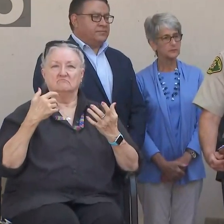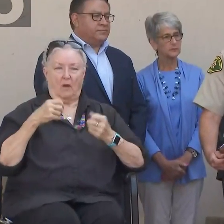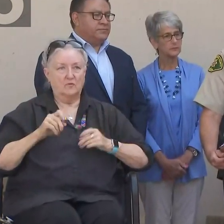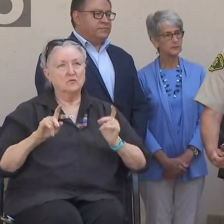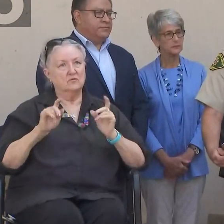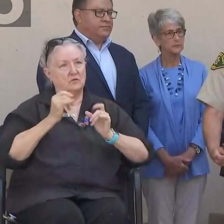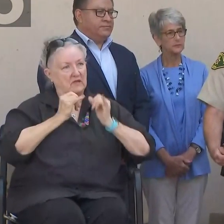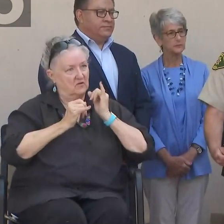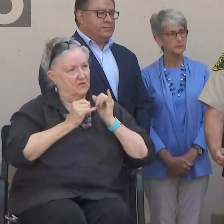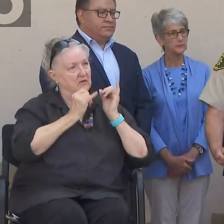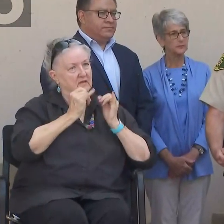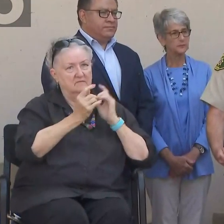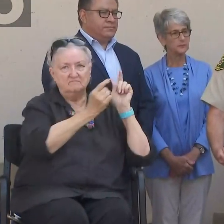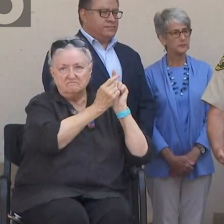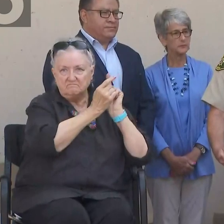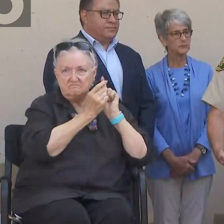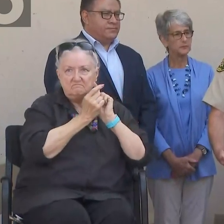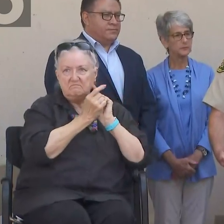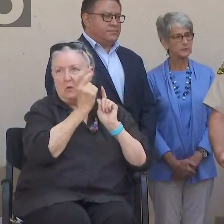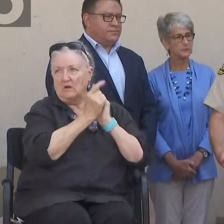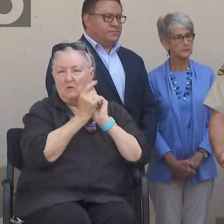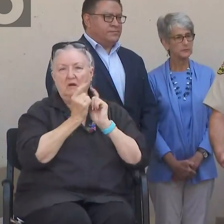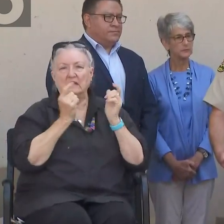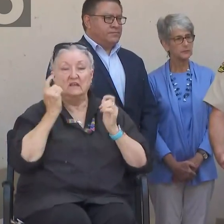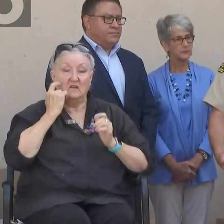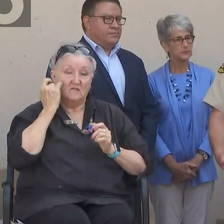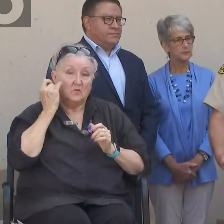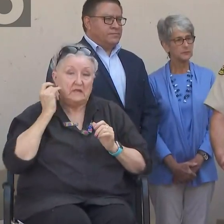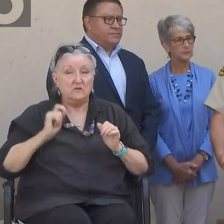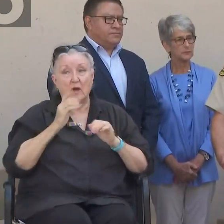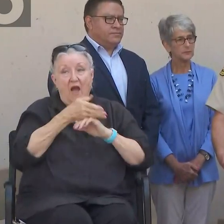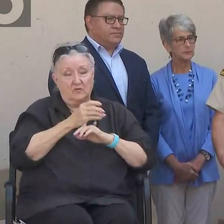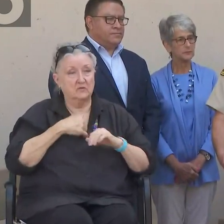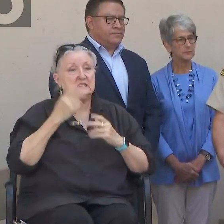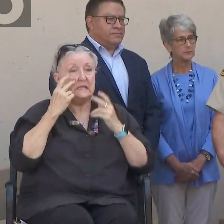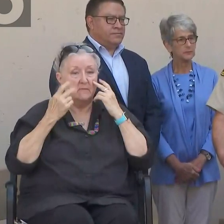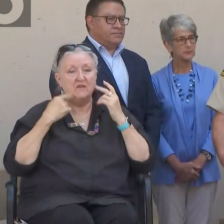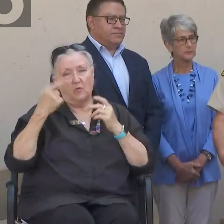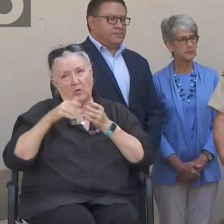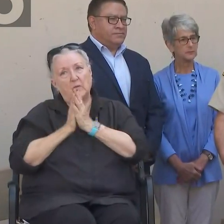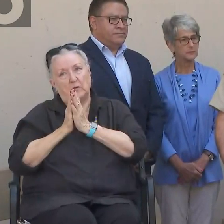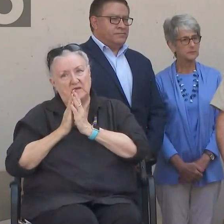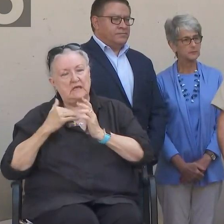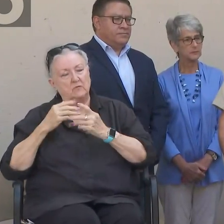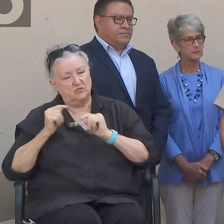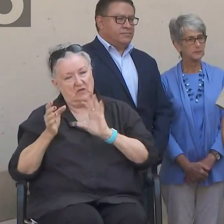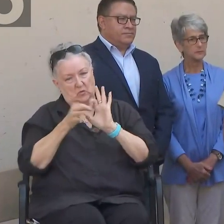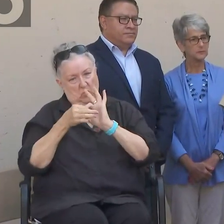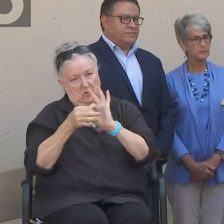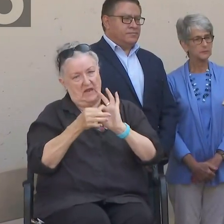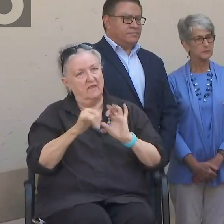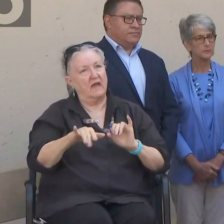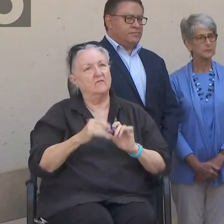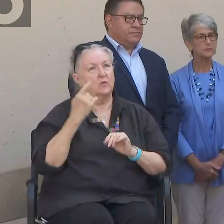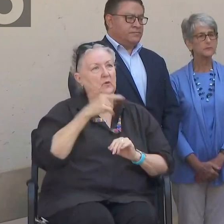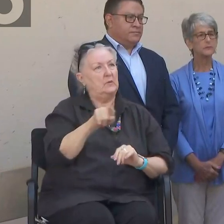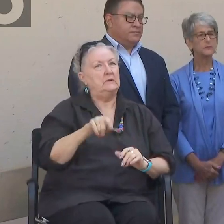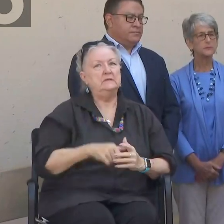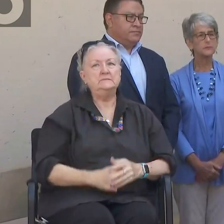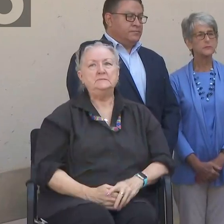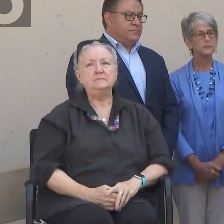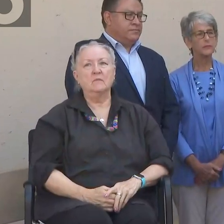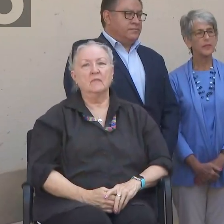to interview individuals one-on-one if you need to after. Please see me for those requests and I'll try to coordinate that for you.